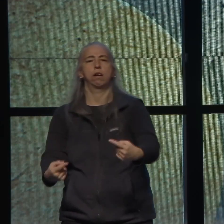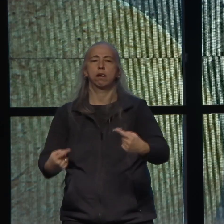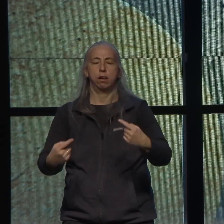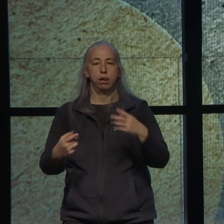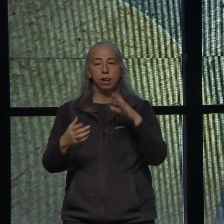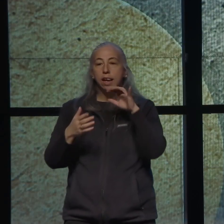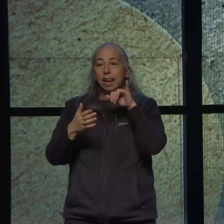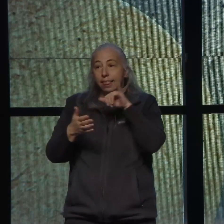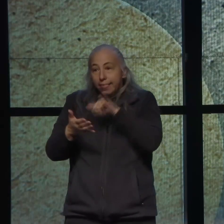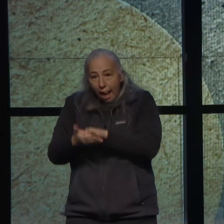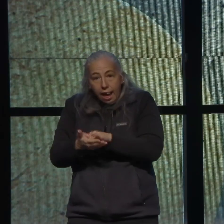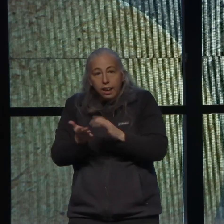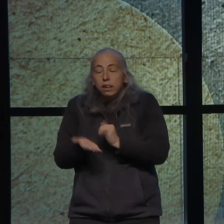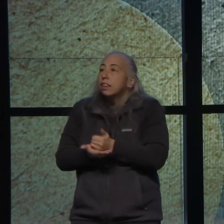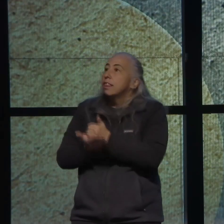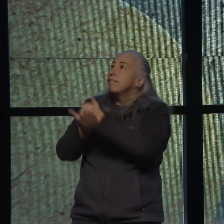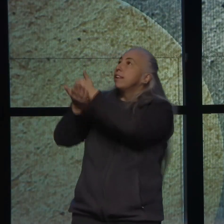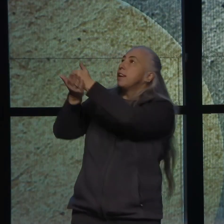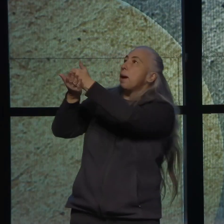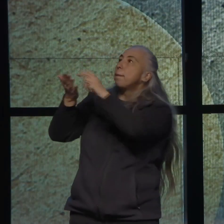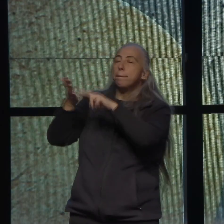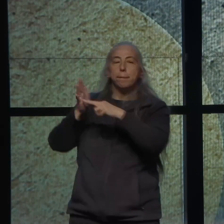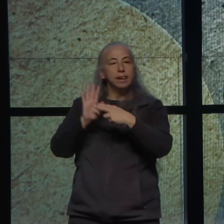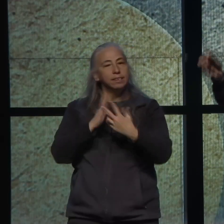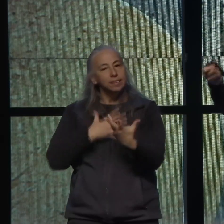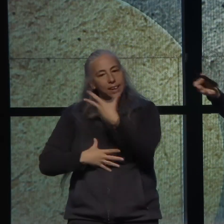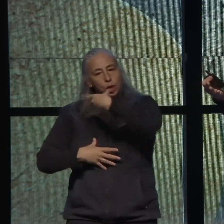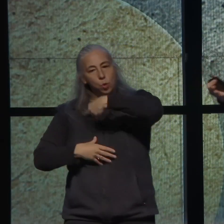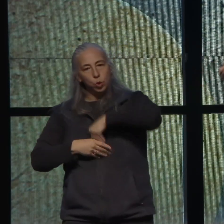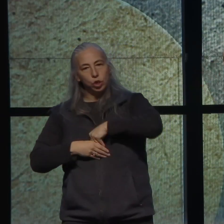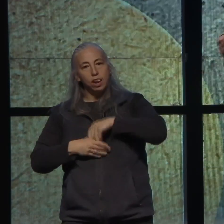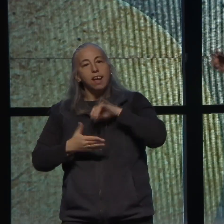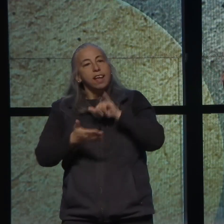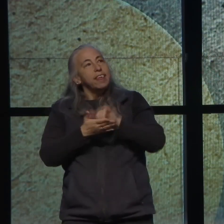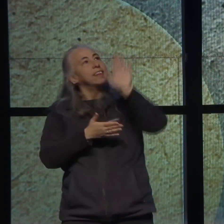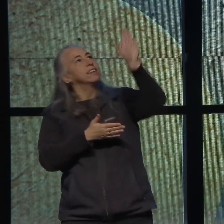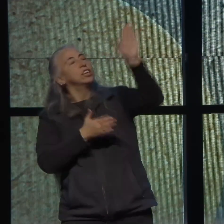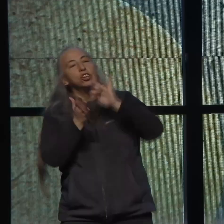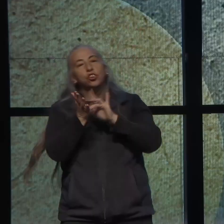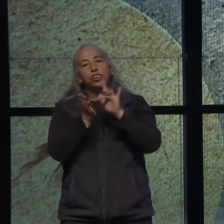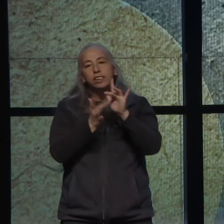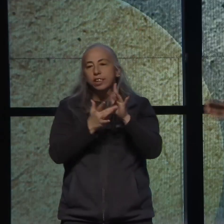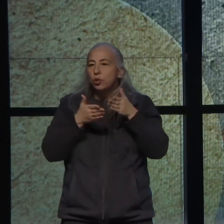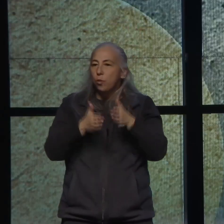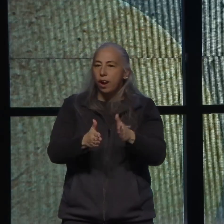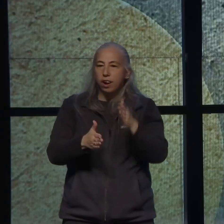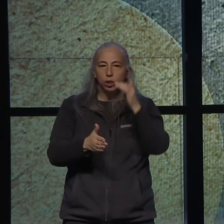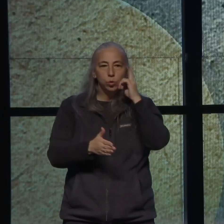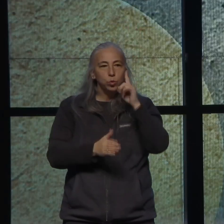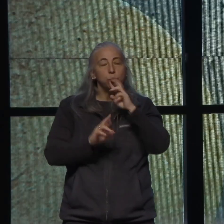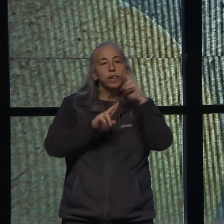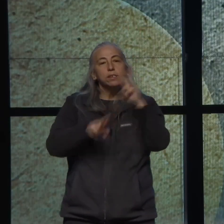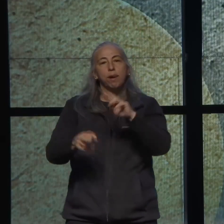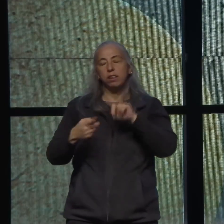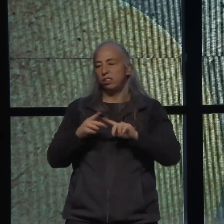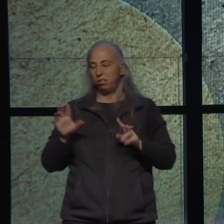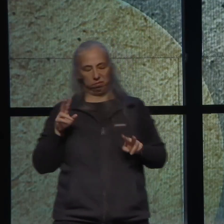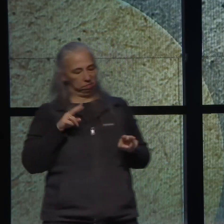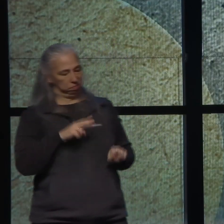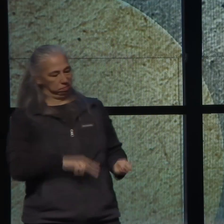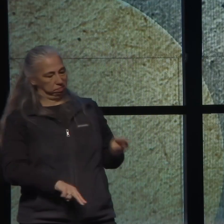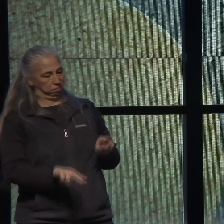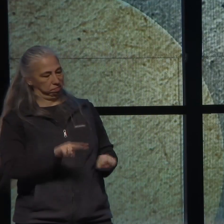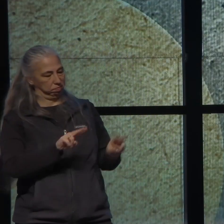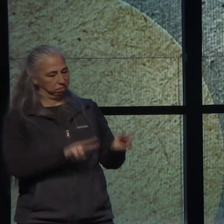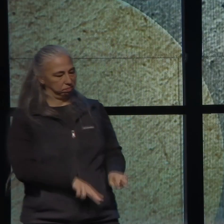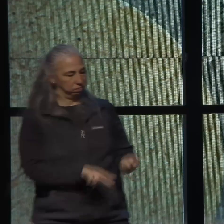That's inclusion. That's the Jesus way of responding to otherness. It's not to say, well,